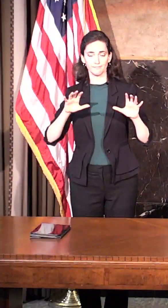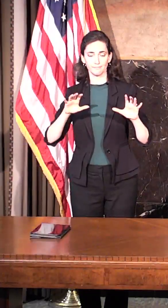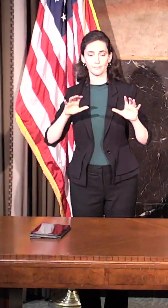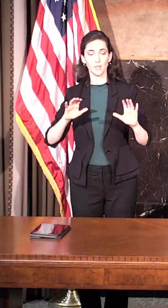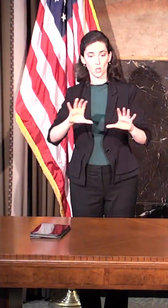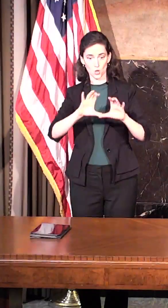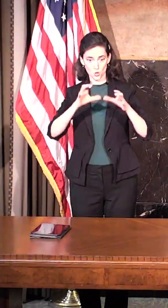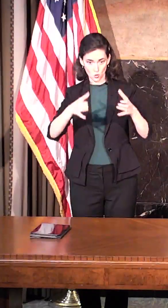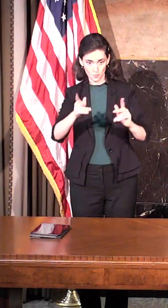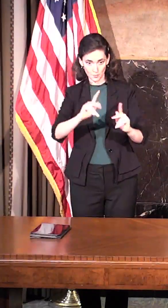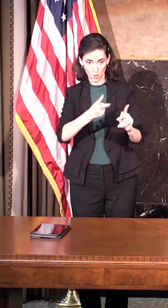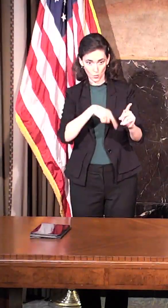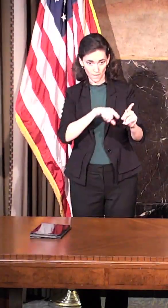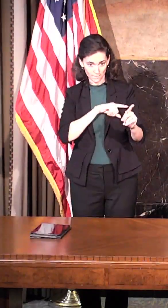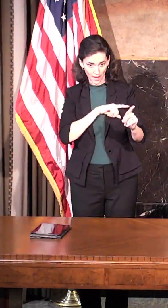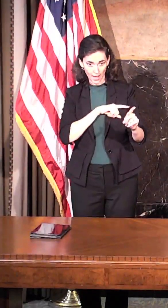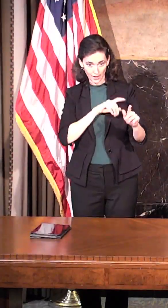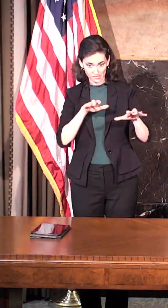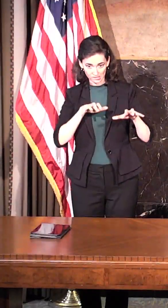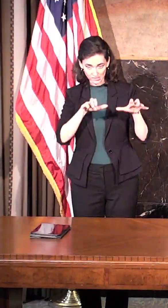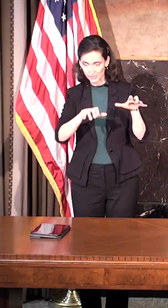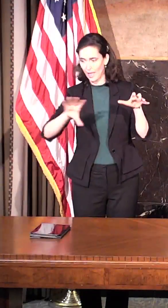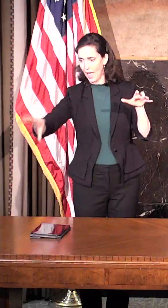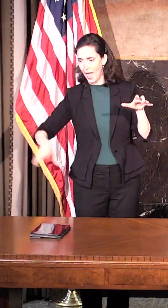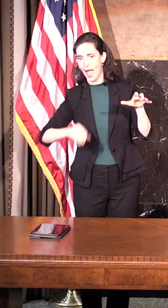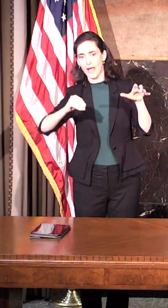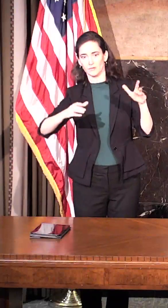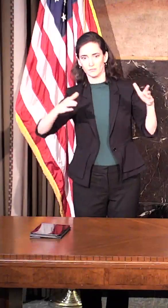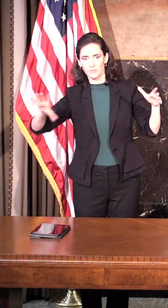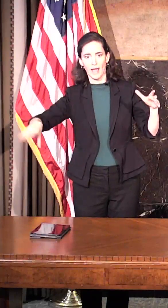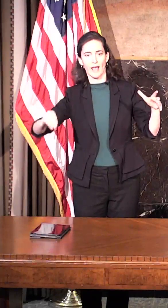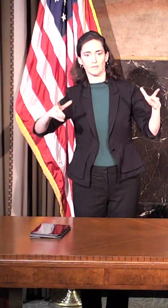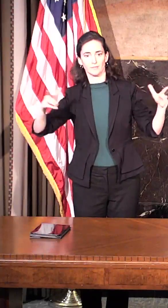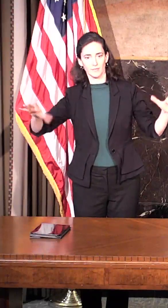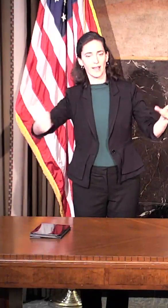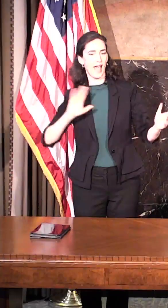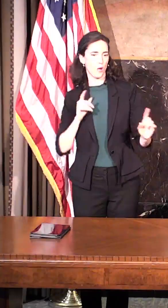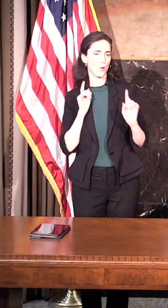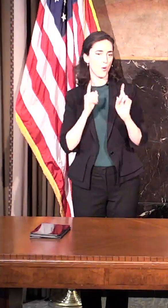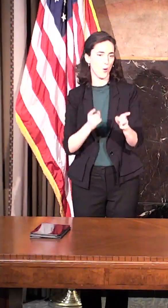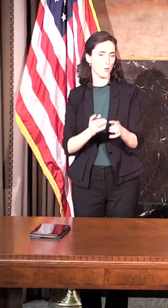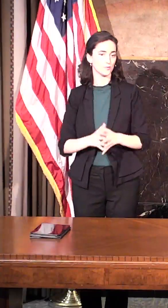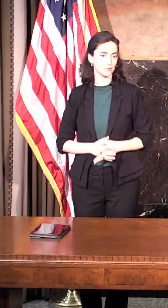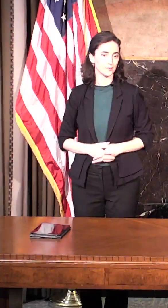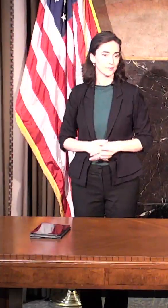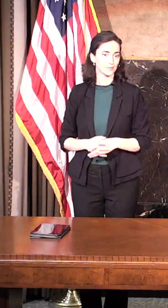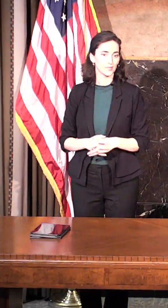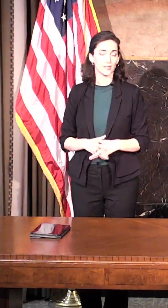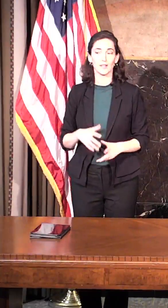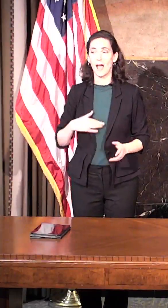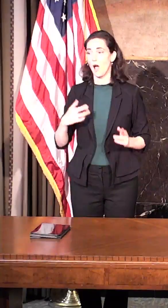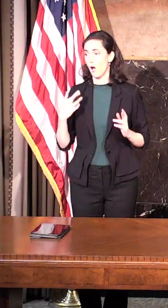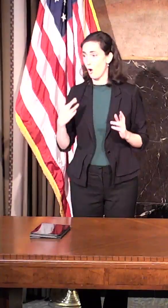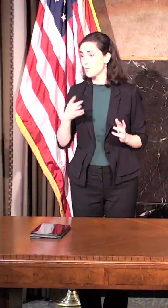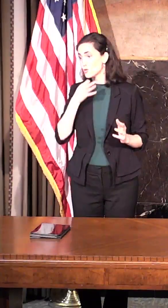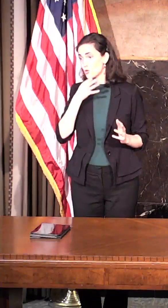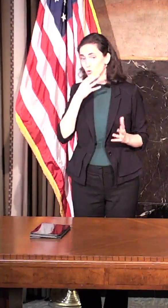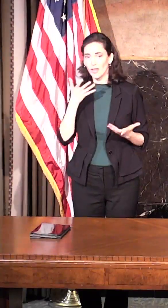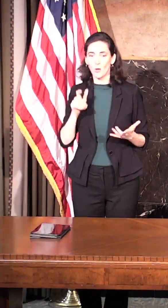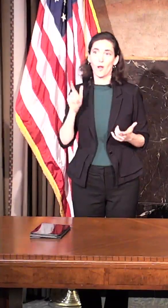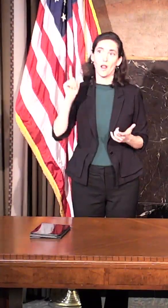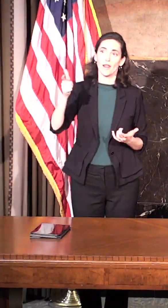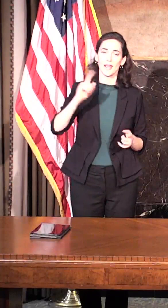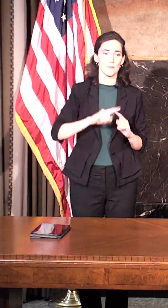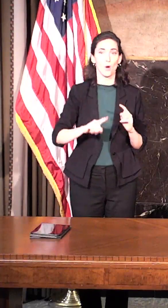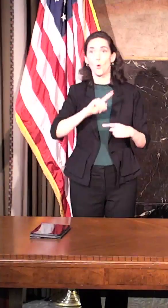making the vaccine available to more individuals. And you know, I hope to do that sooner than later, but I can't